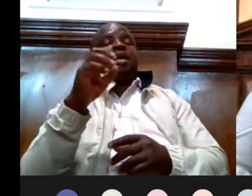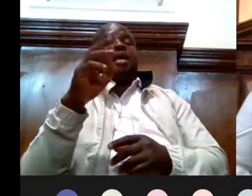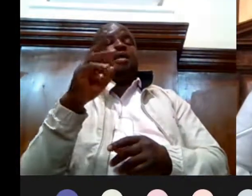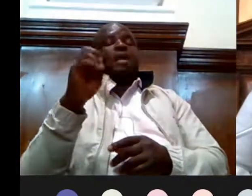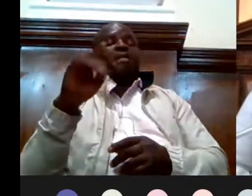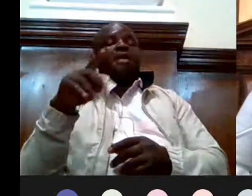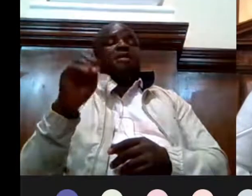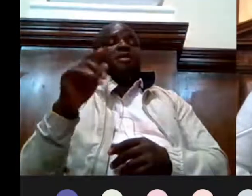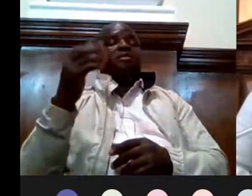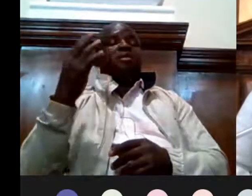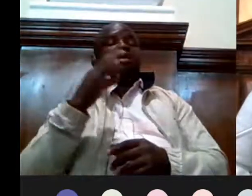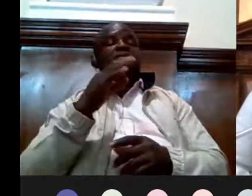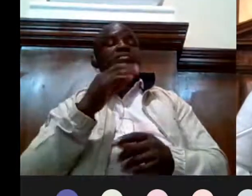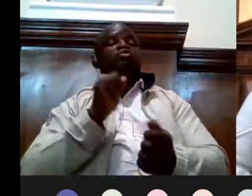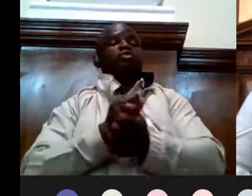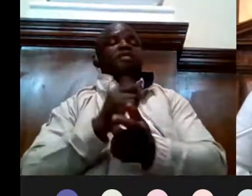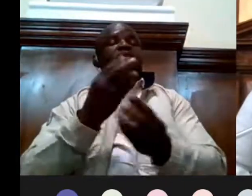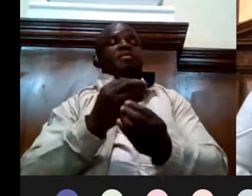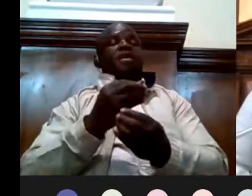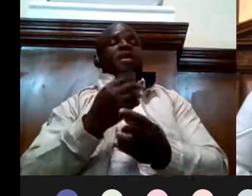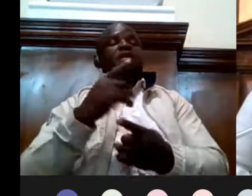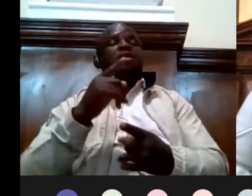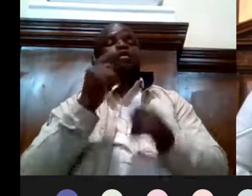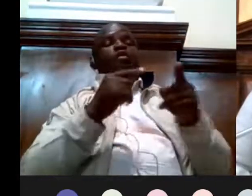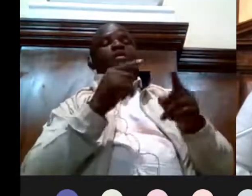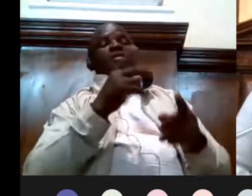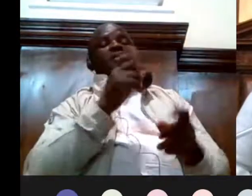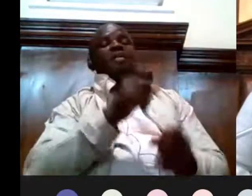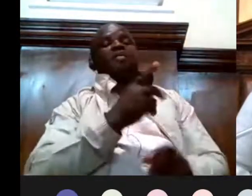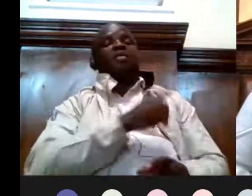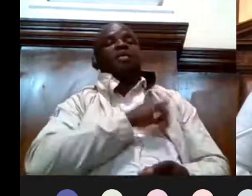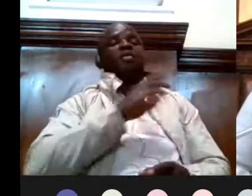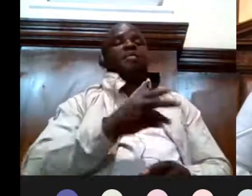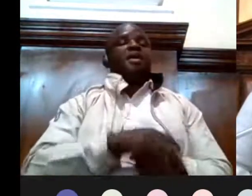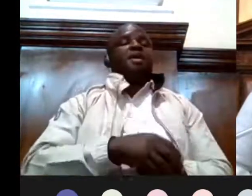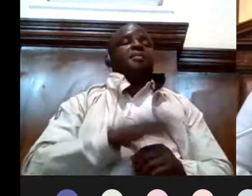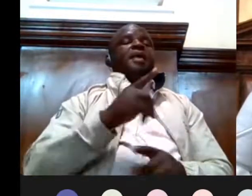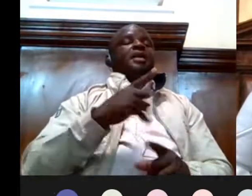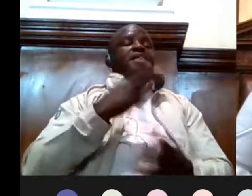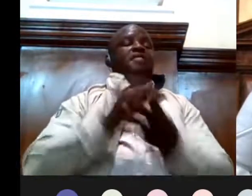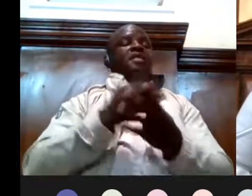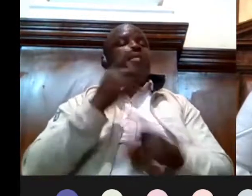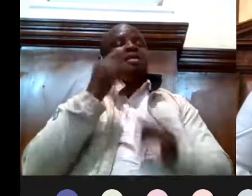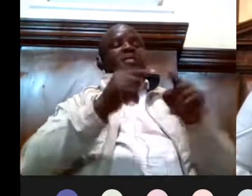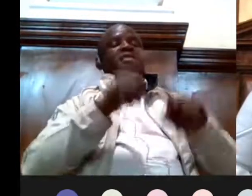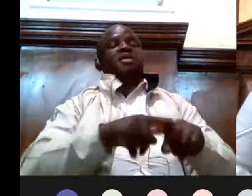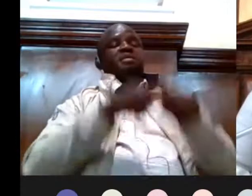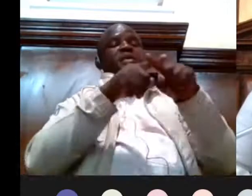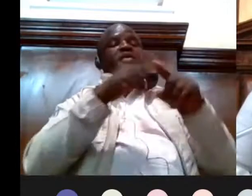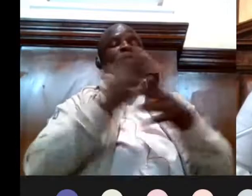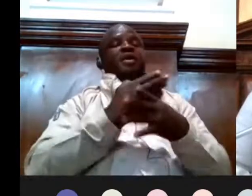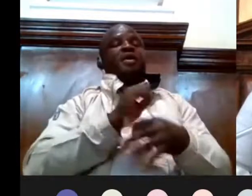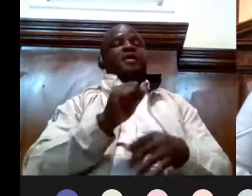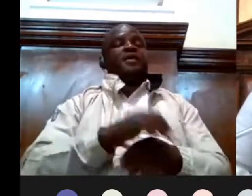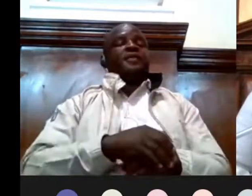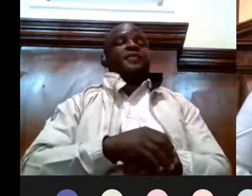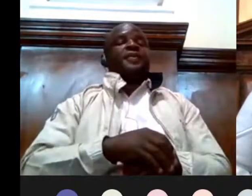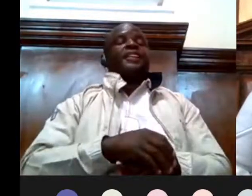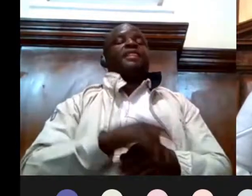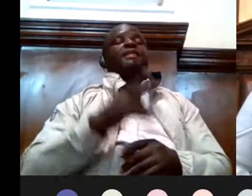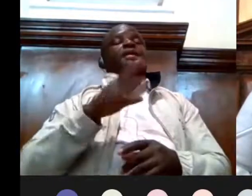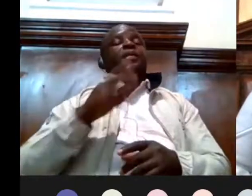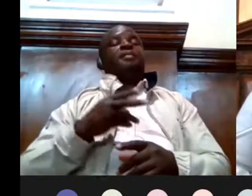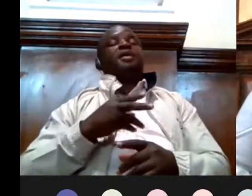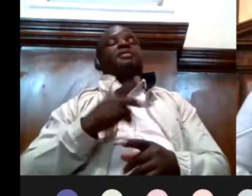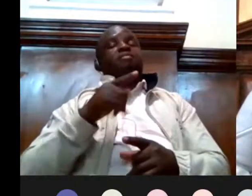should not be criticized because you are a woman, but based on your work. So Bafazi, may we political